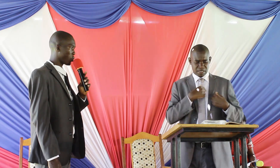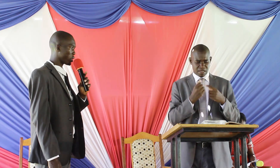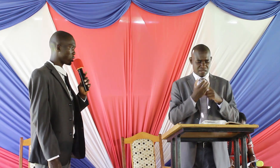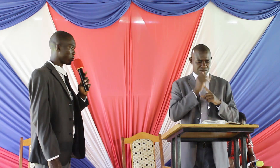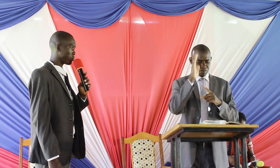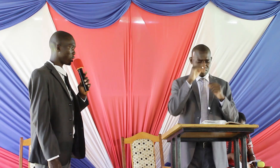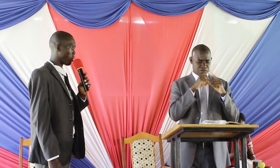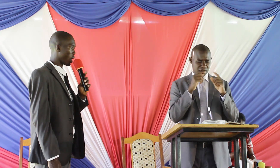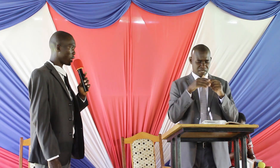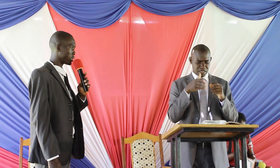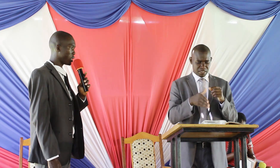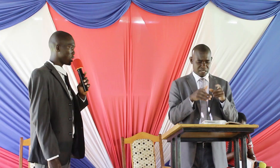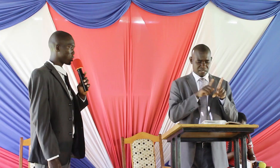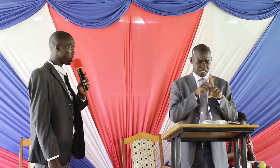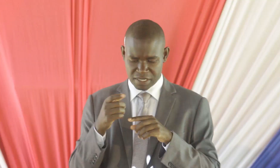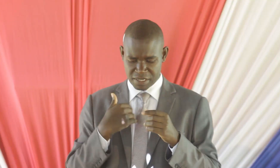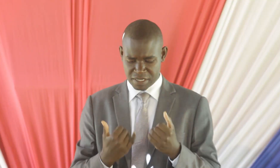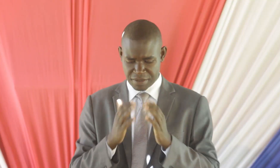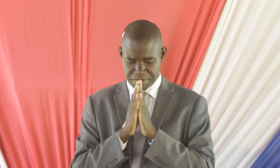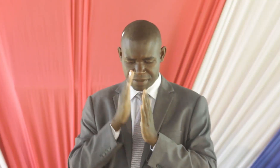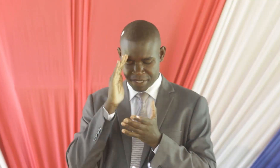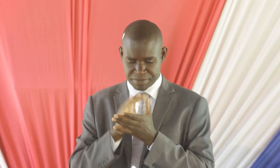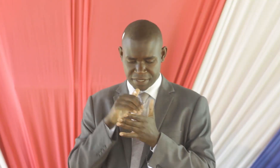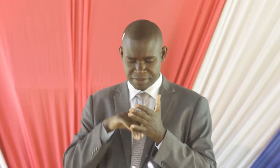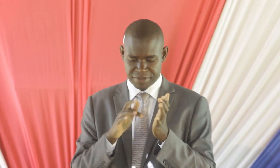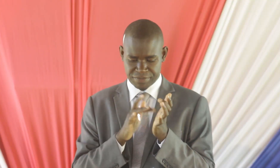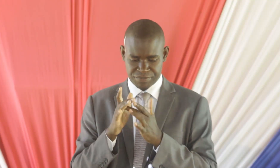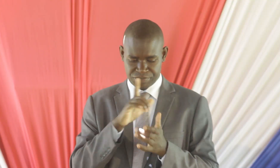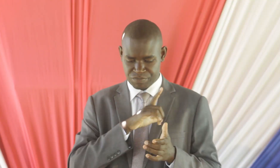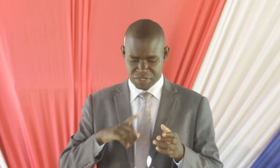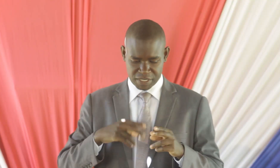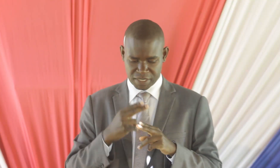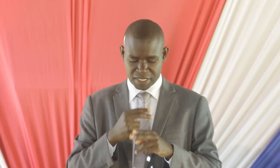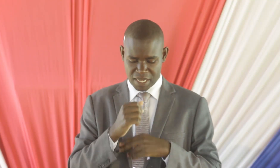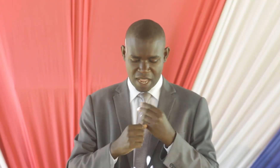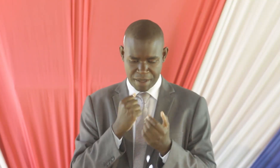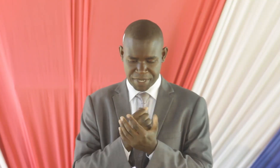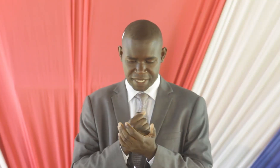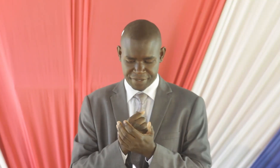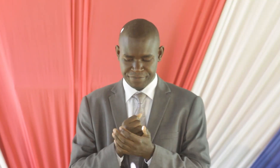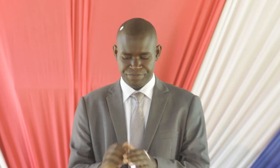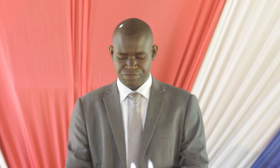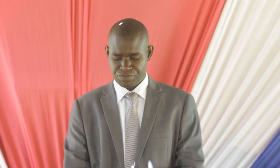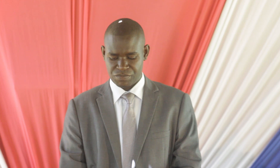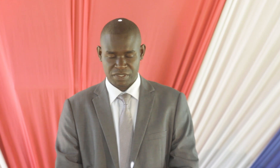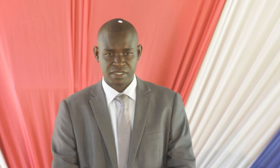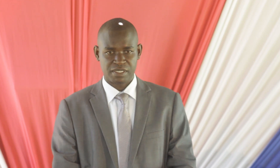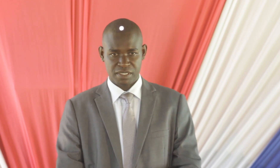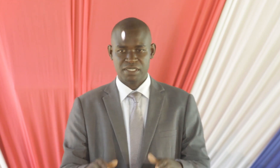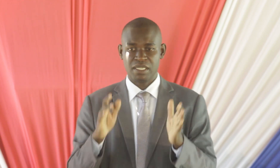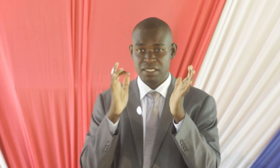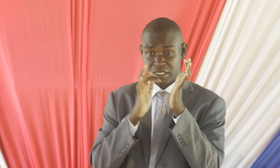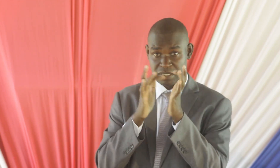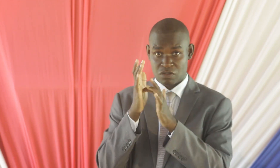strength, wisdom in our heart, so that we may understand your Word. We pray, trusting and believing in Jesus' holy name. Amen.